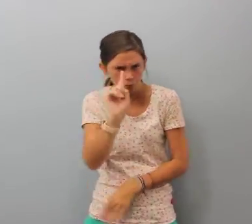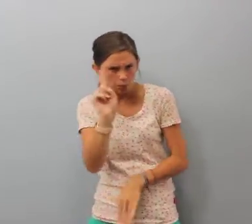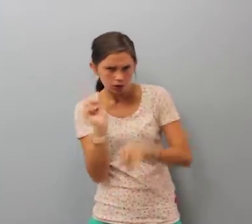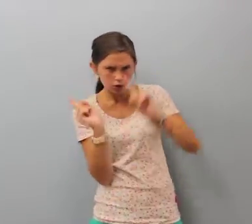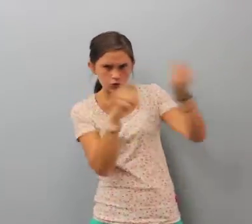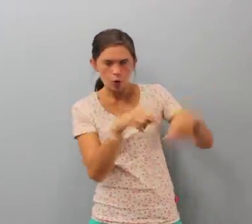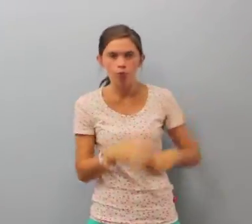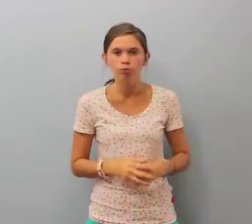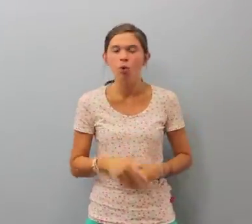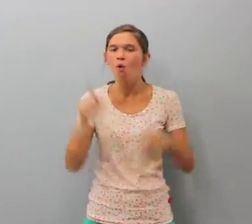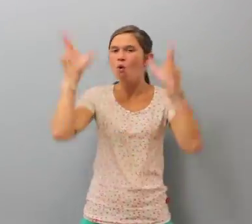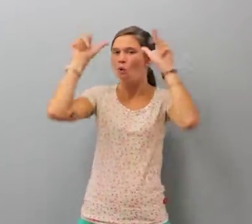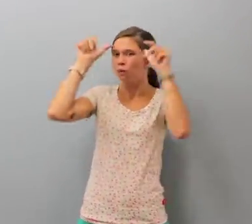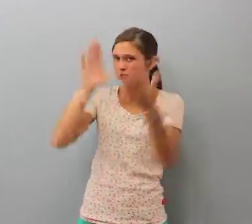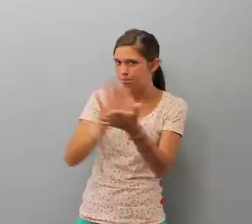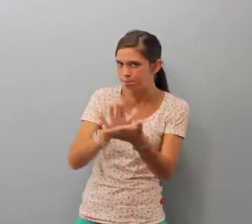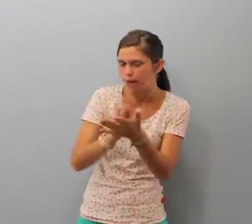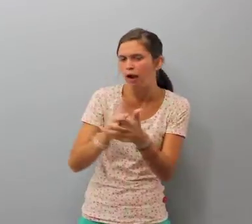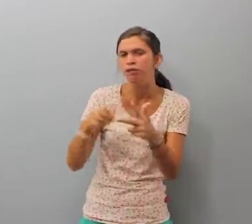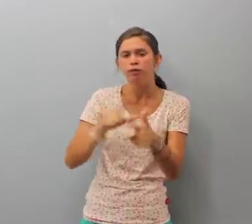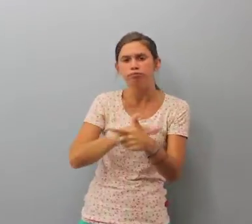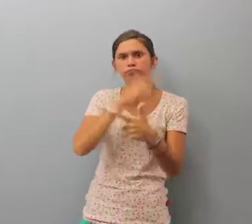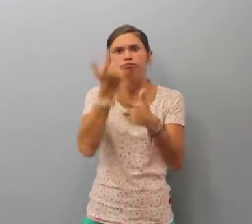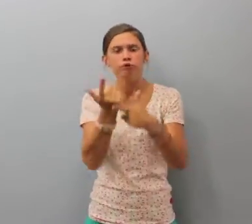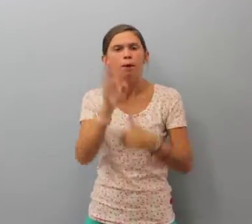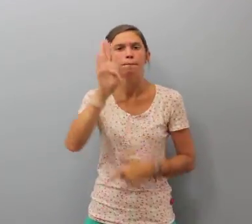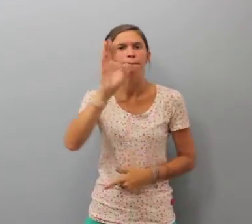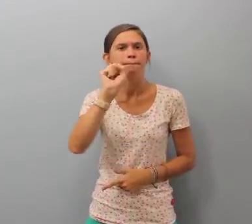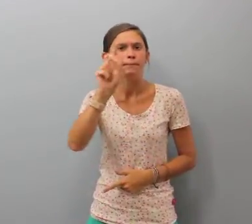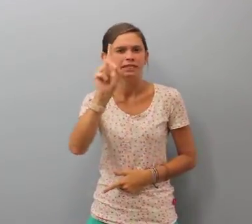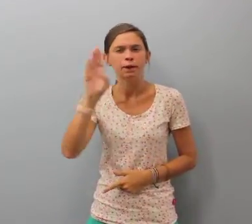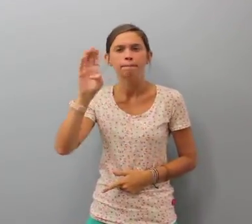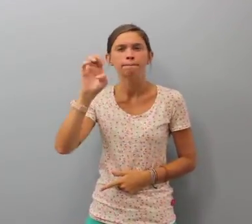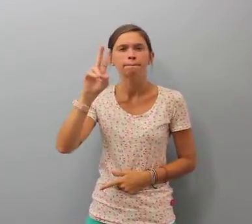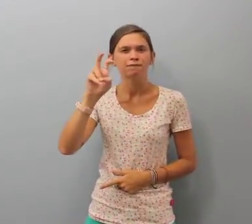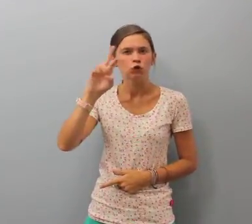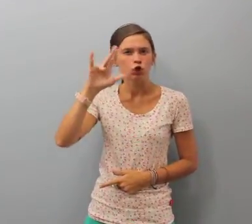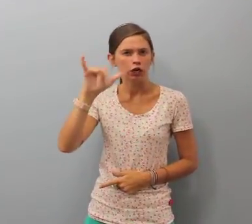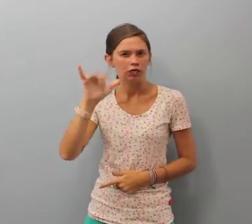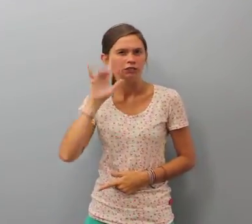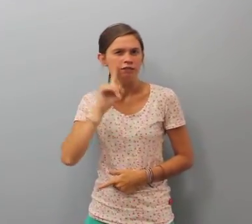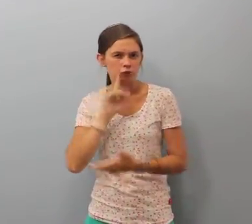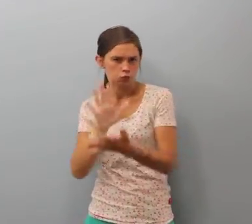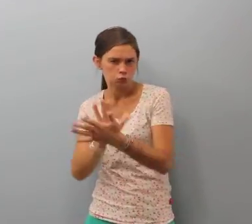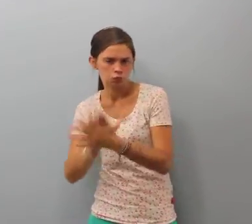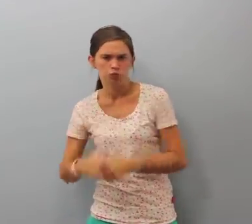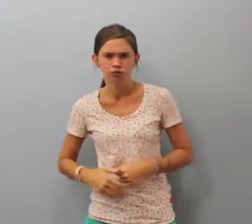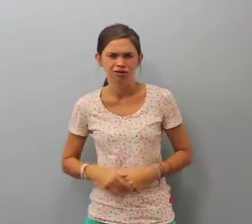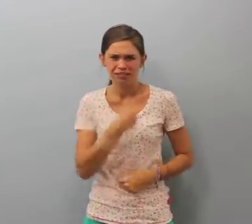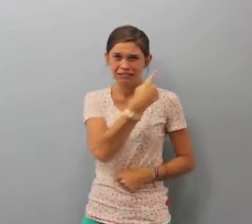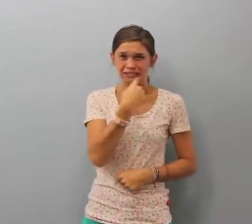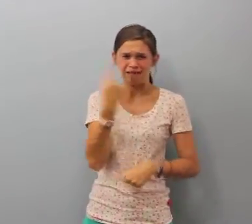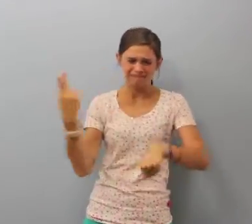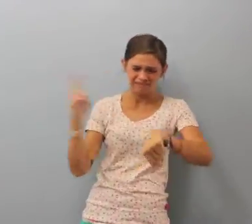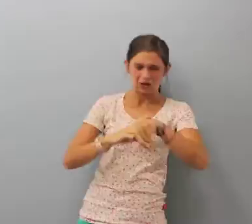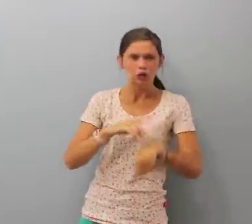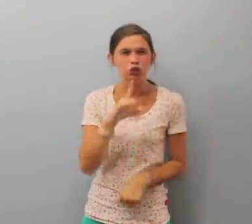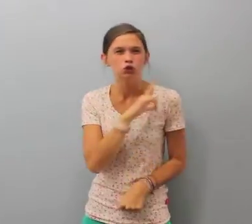Prior to the Learning Center, he went to Horace Mann School and then Beverly School for the Deaf. Chris said,